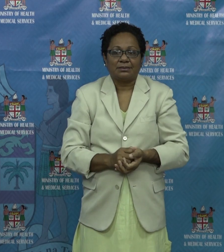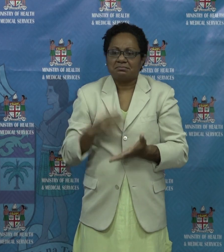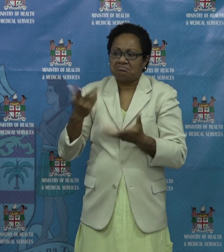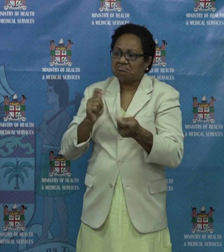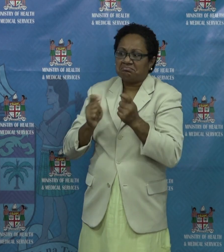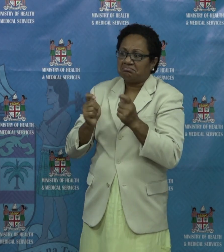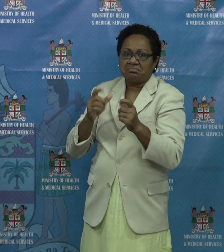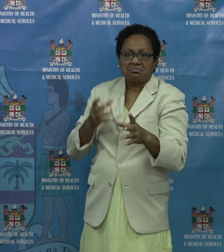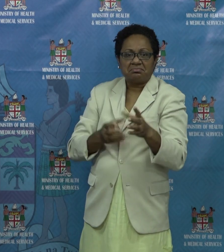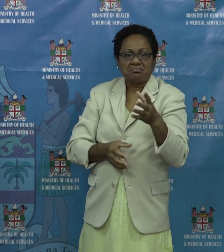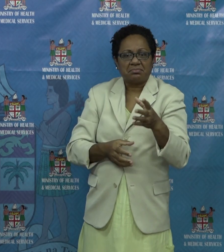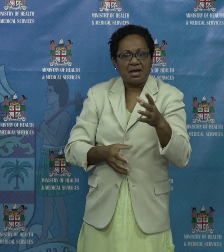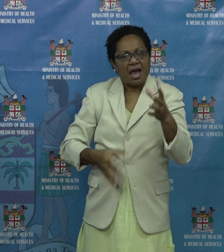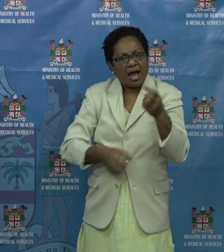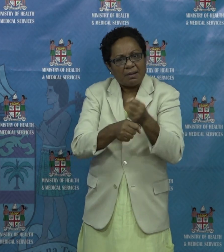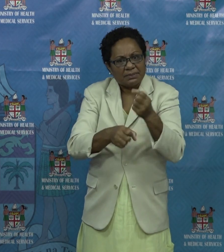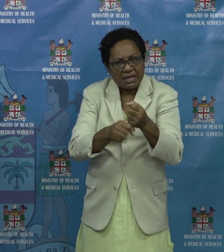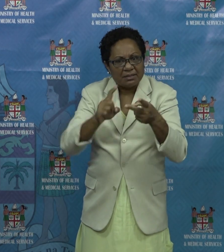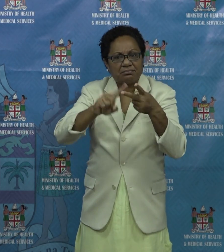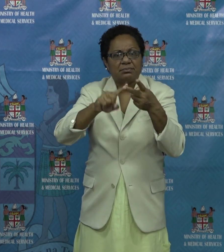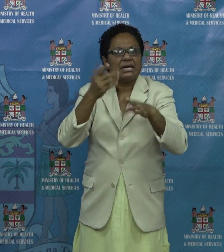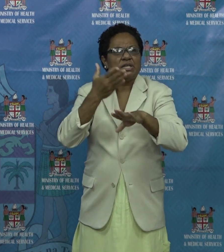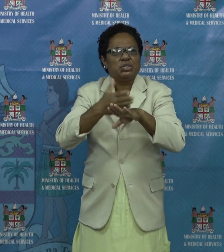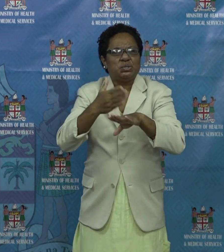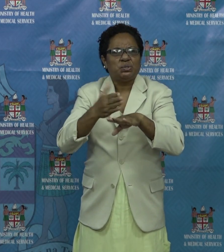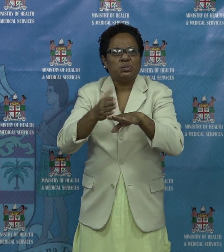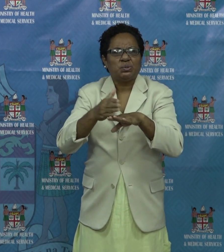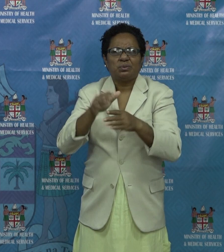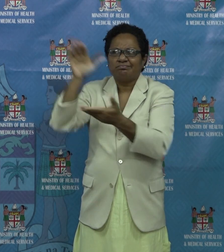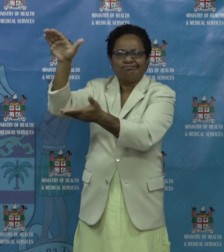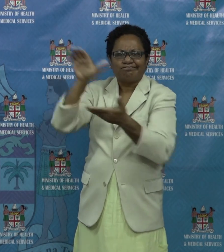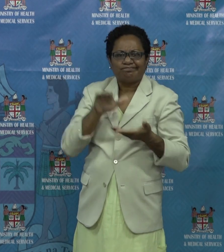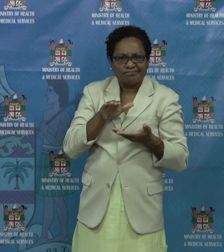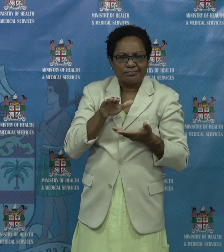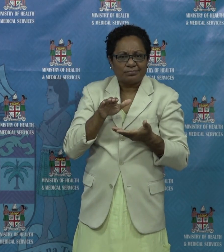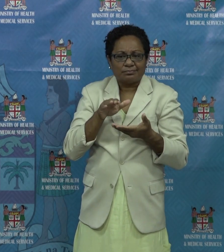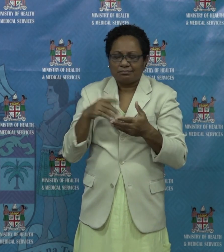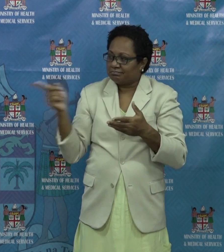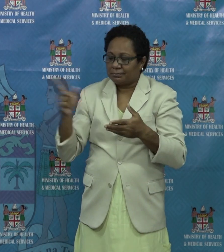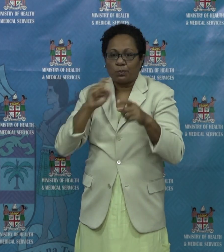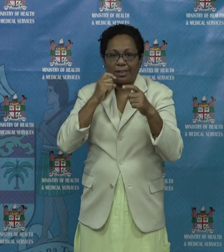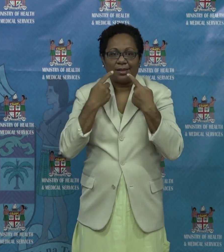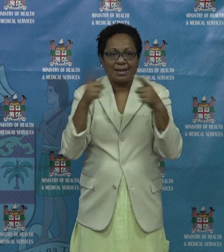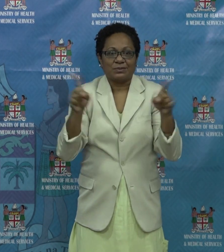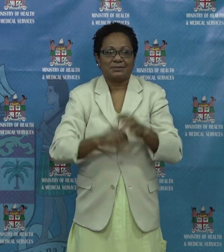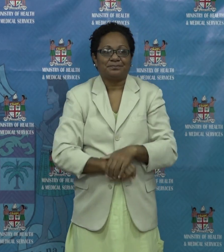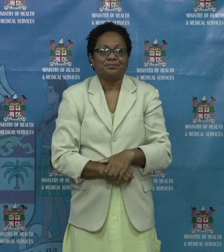testing and with regards to the new supplies that are coming in.